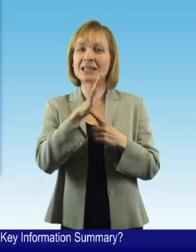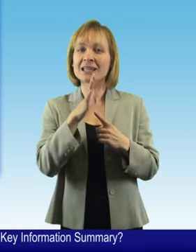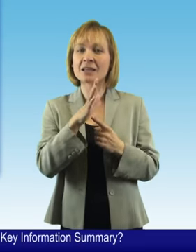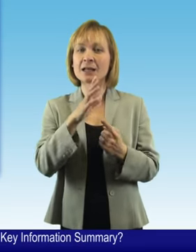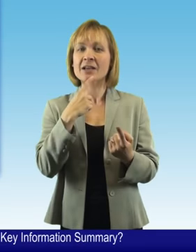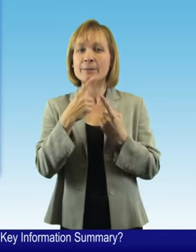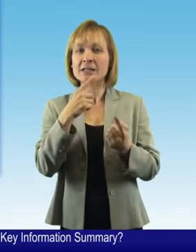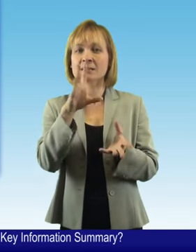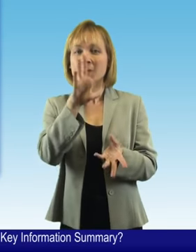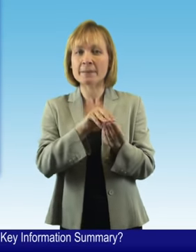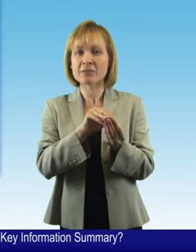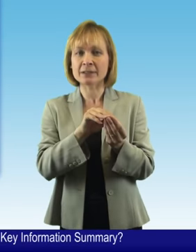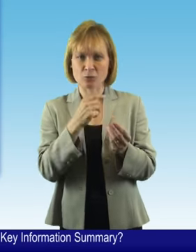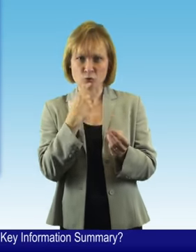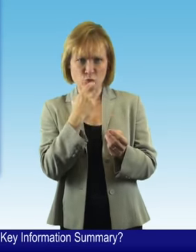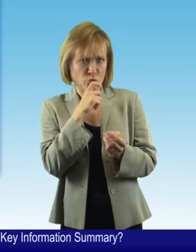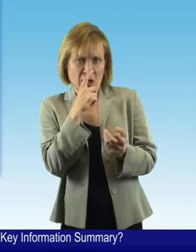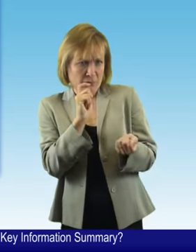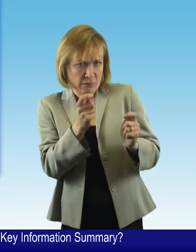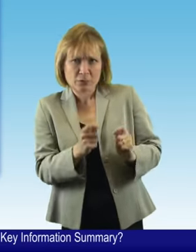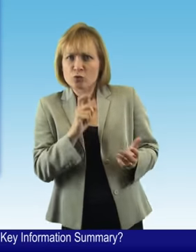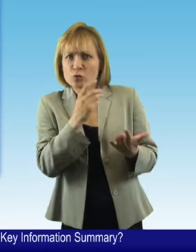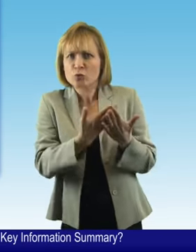Who can change my key information summary?